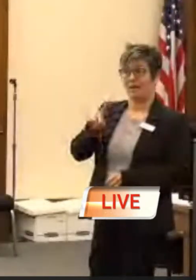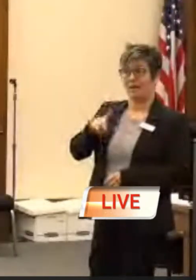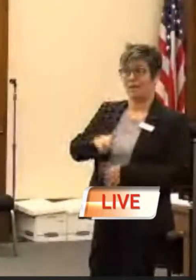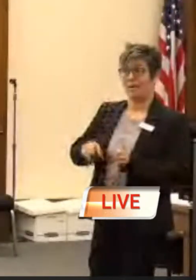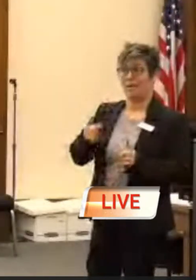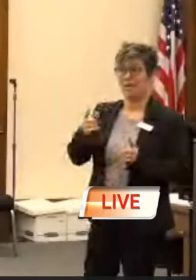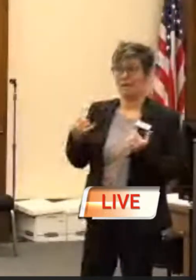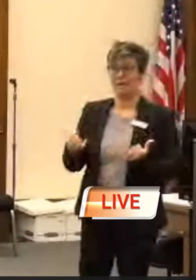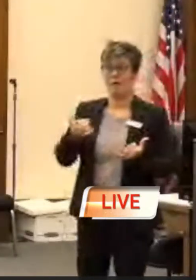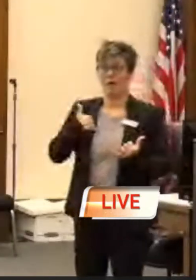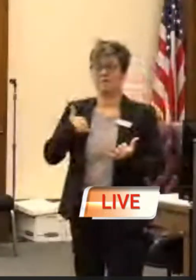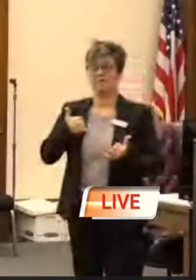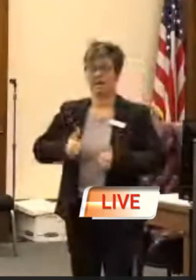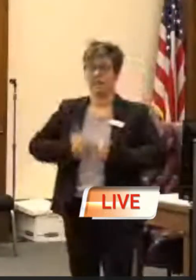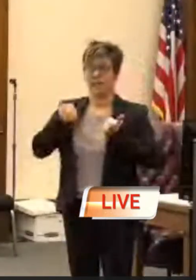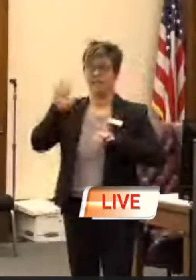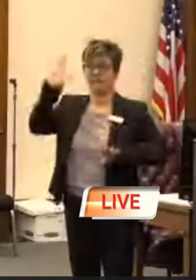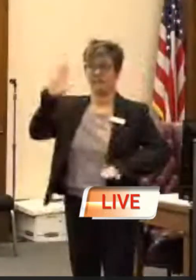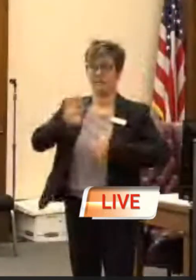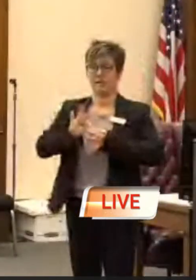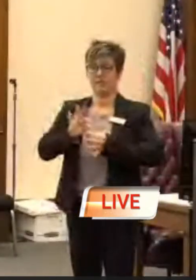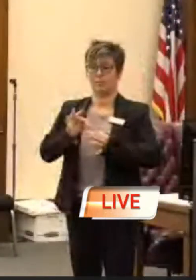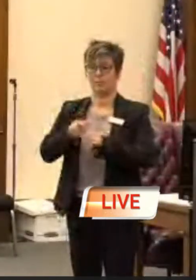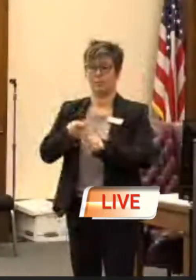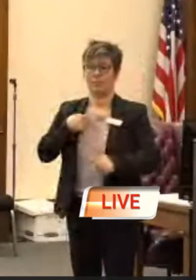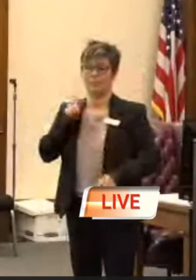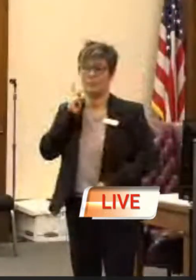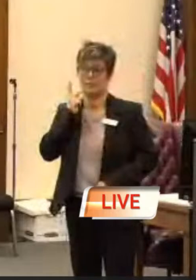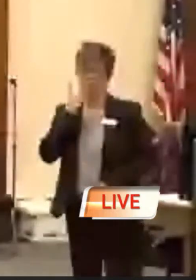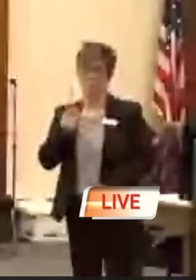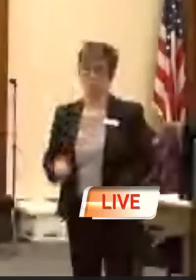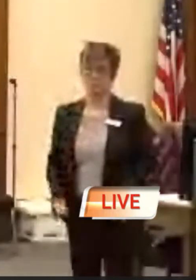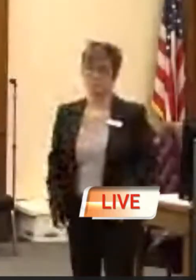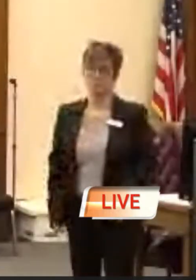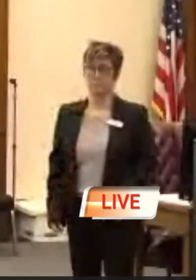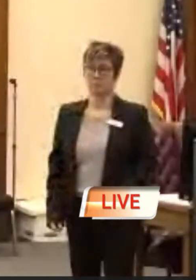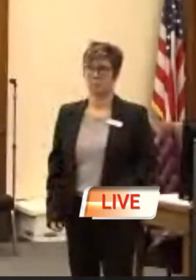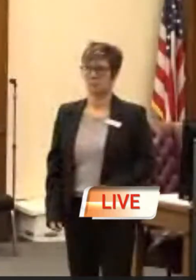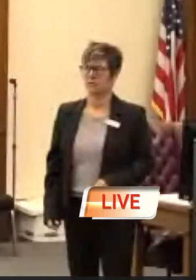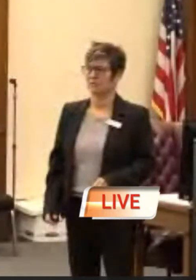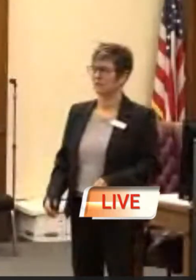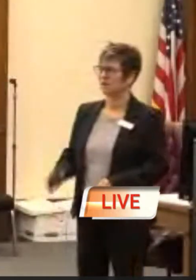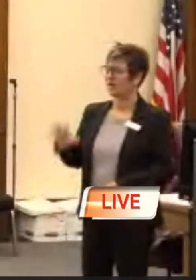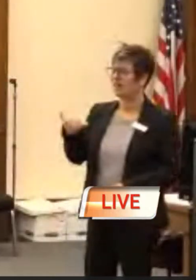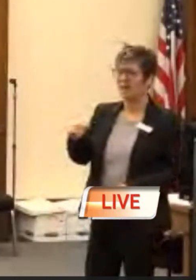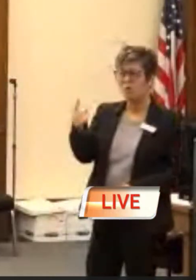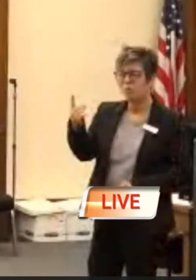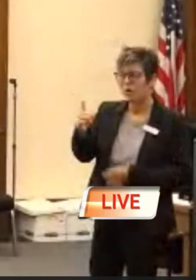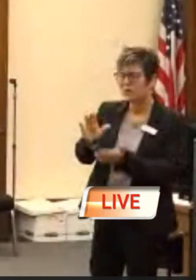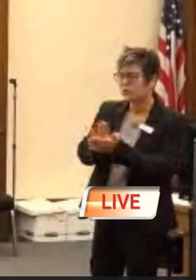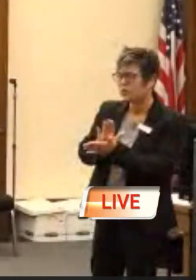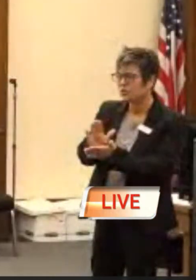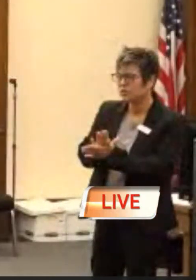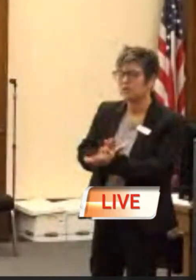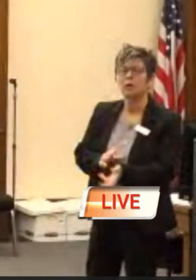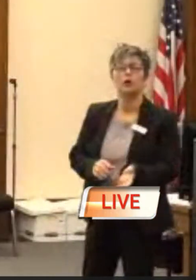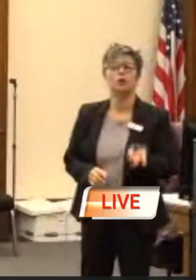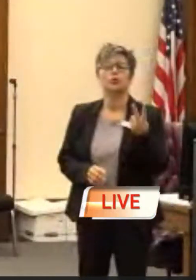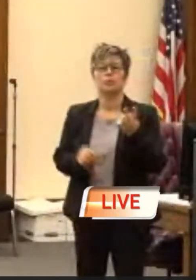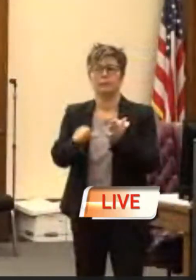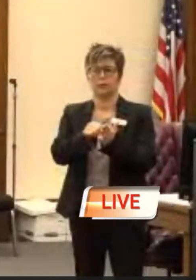live testimony, and, I presume that the court probably wanted. Is that just that one sheet? It's 2